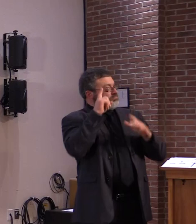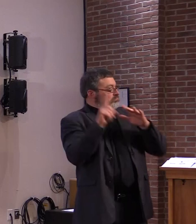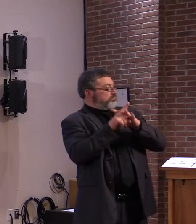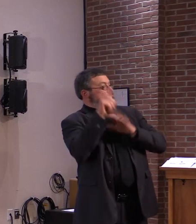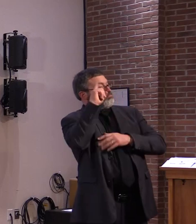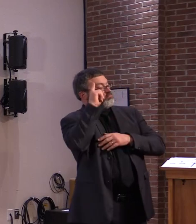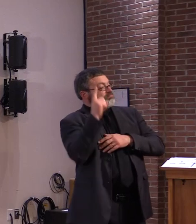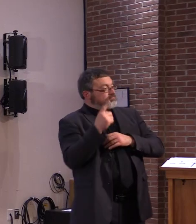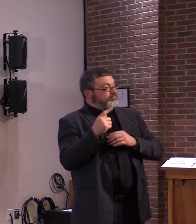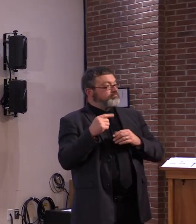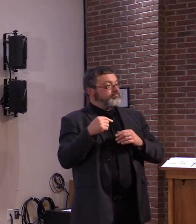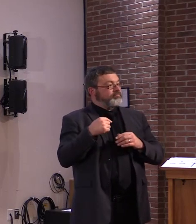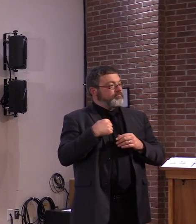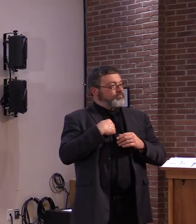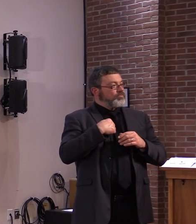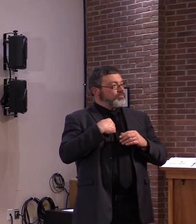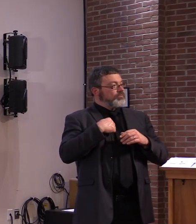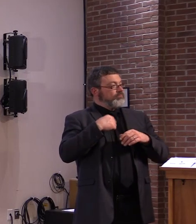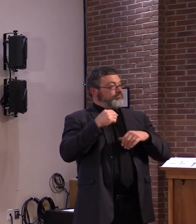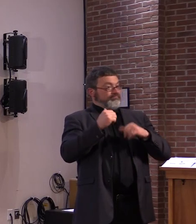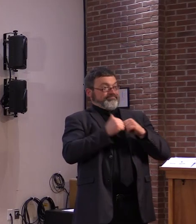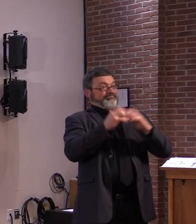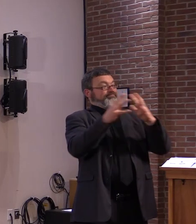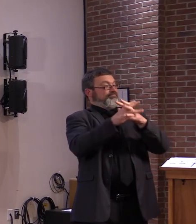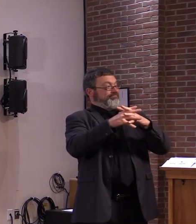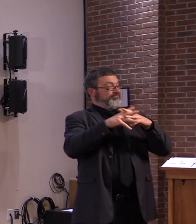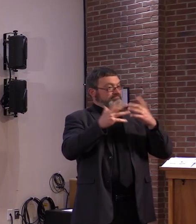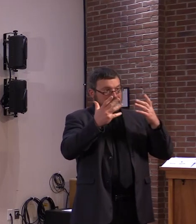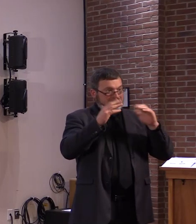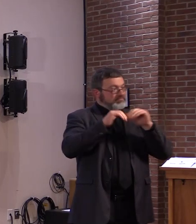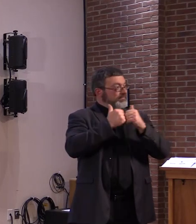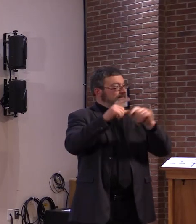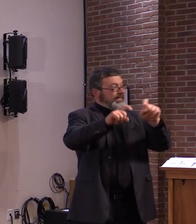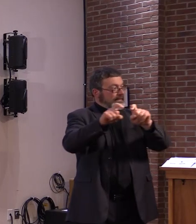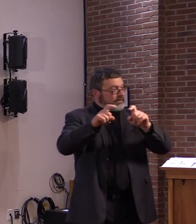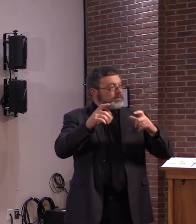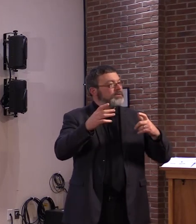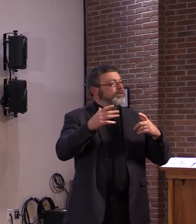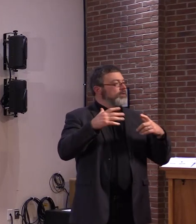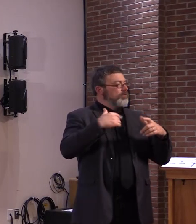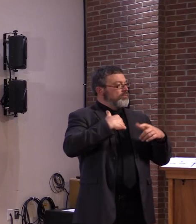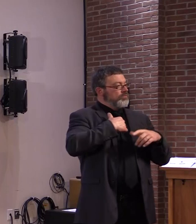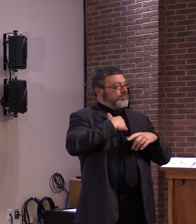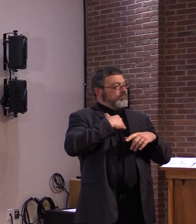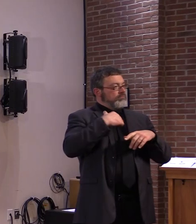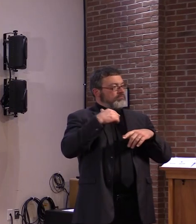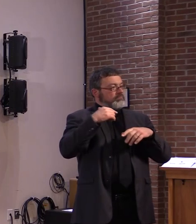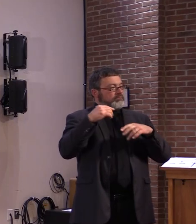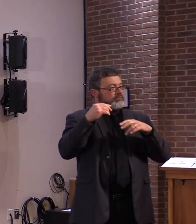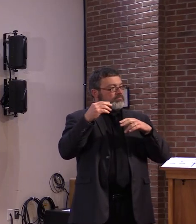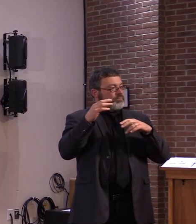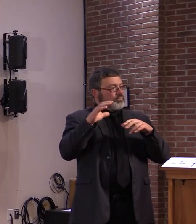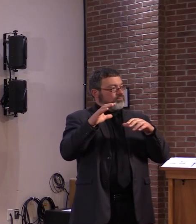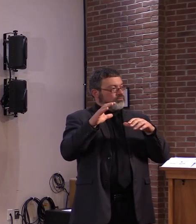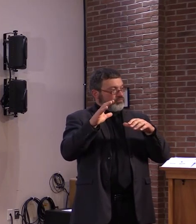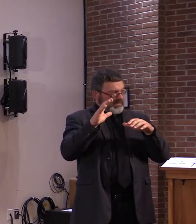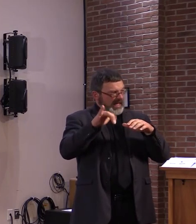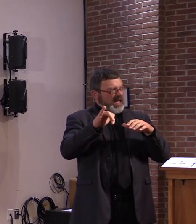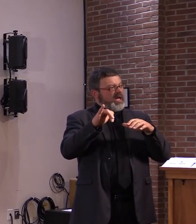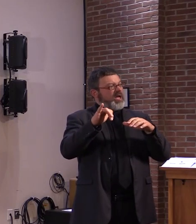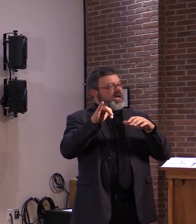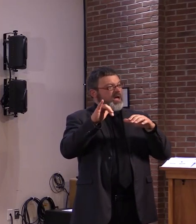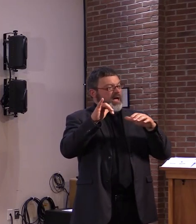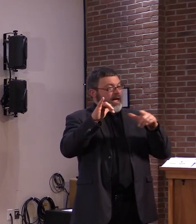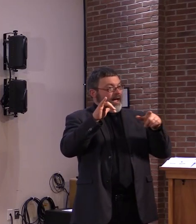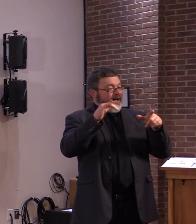that robust testing capacity was to sort of build upon success after success after success.